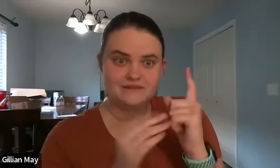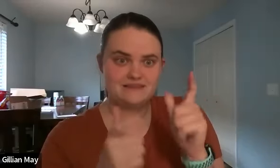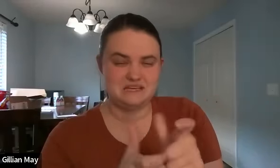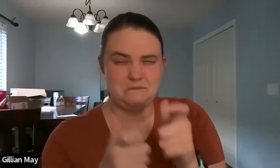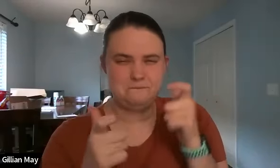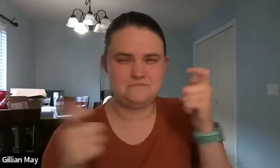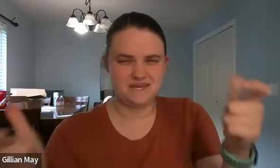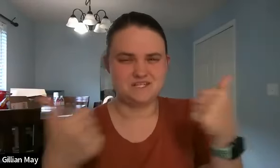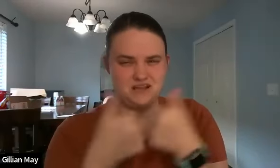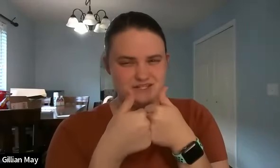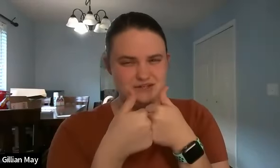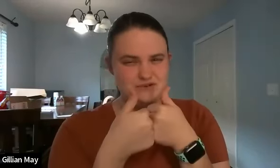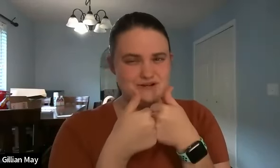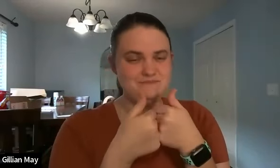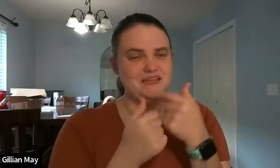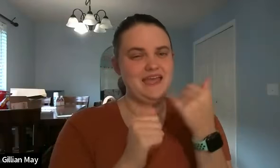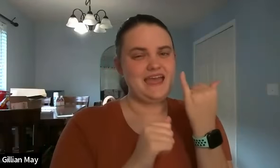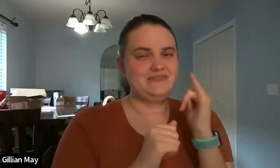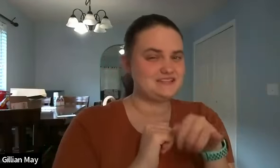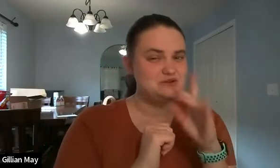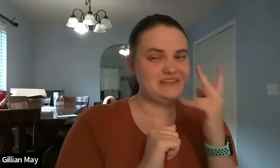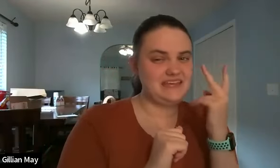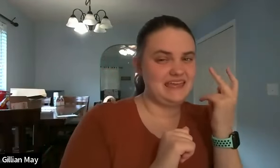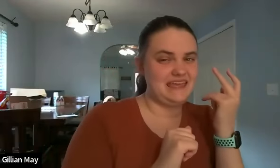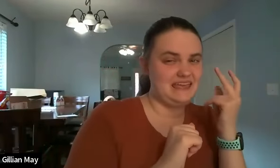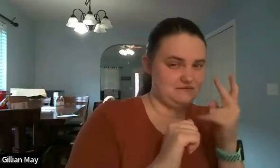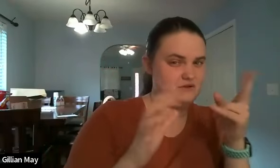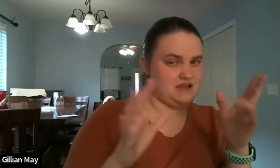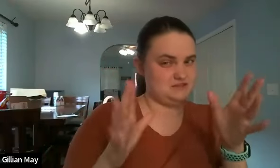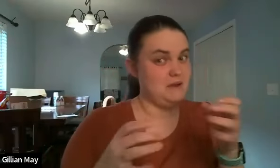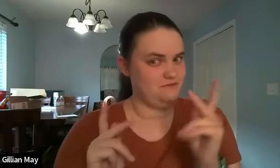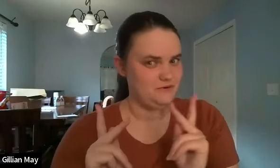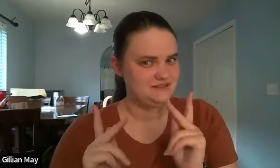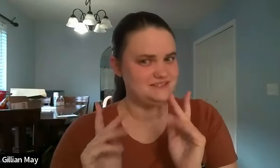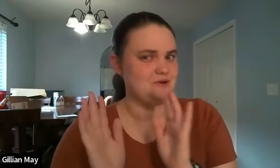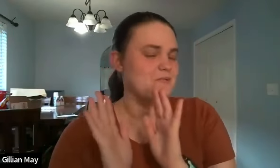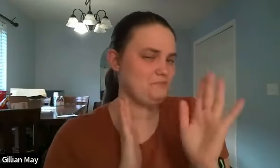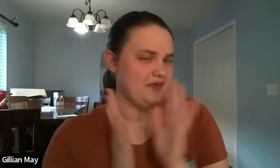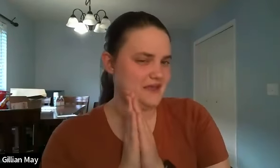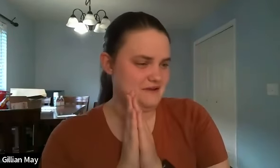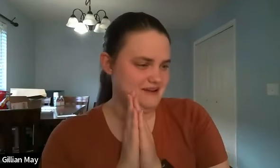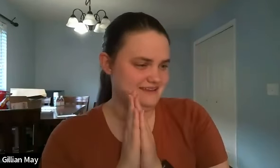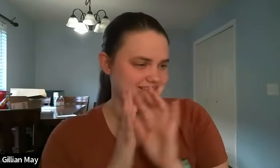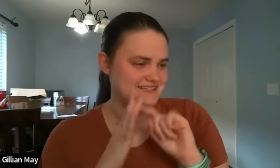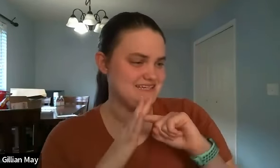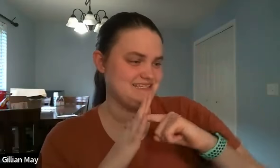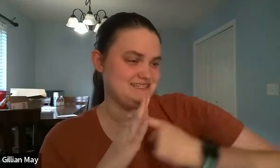that's like a big challenging word. And that's only if you guys are up for it. So, all right, let's get